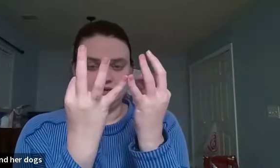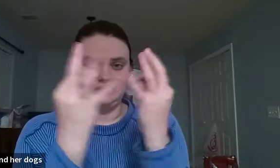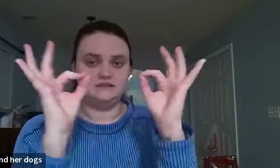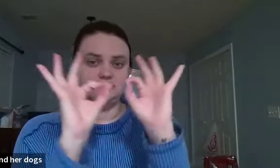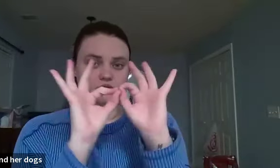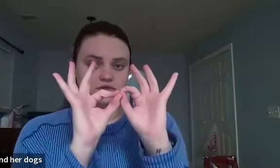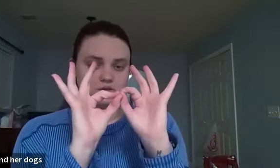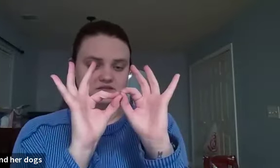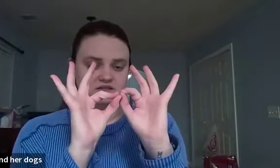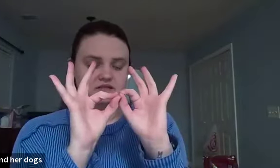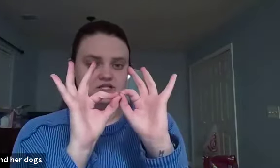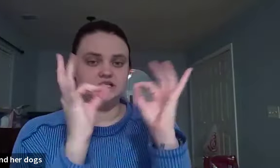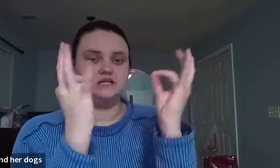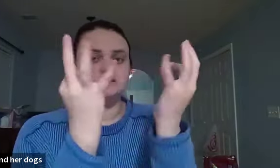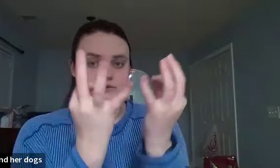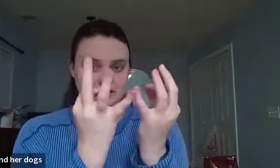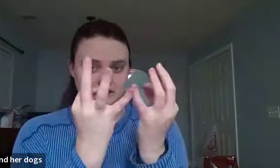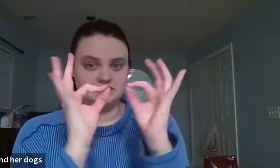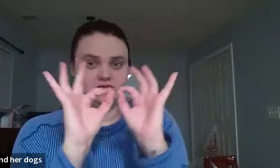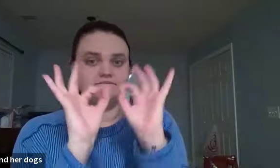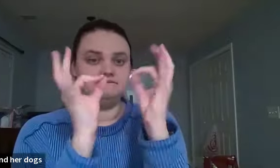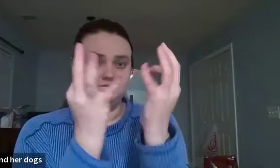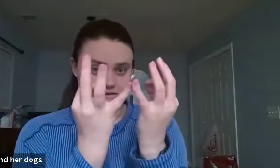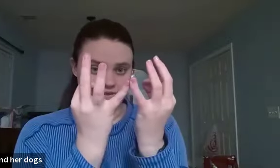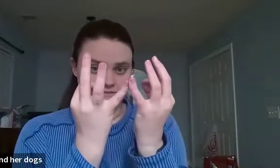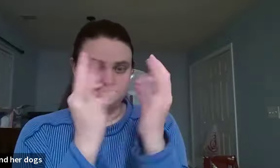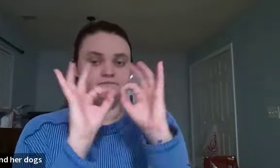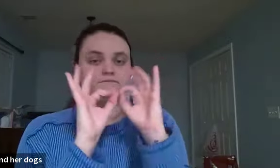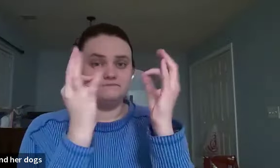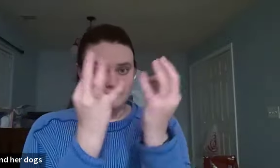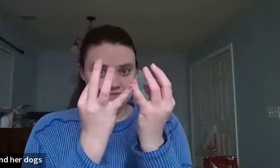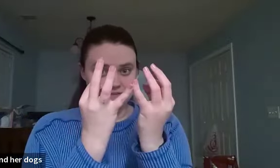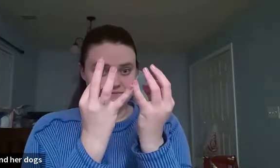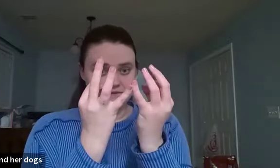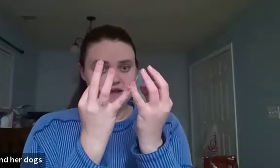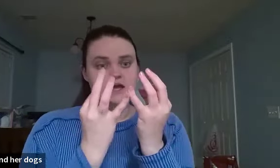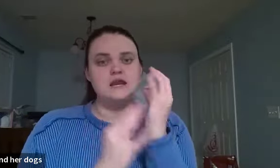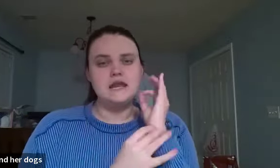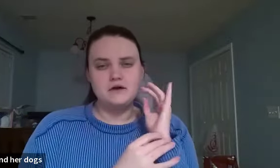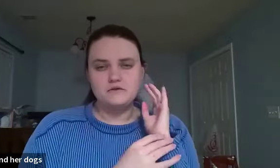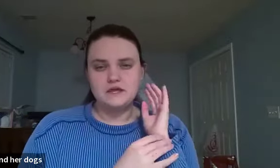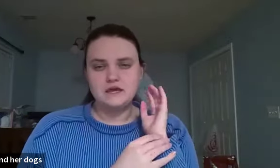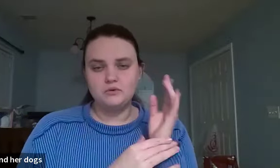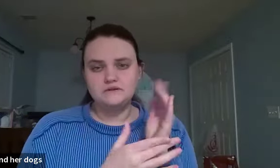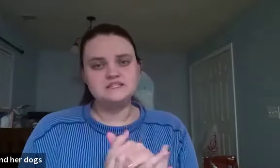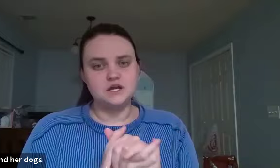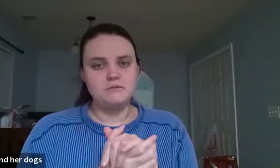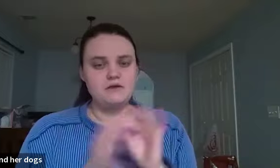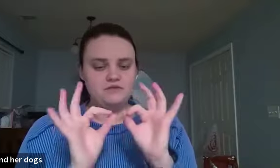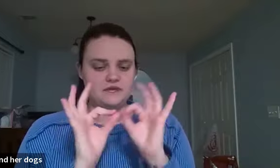your pinkies. So thumbs and touching to your pinkies. Family, family. Now, the important thing to know about